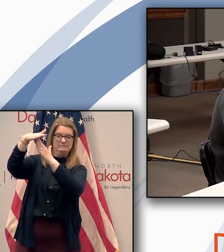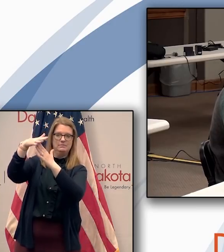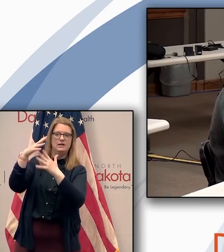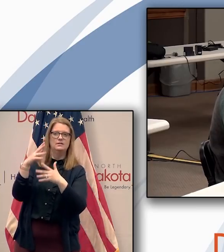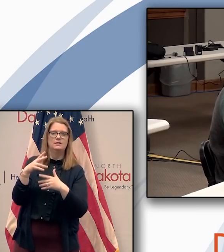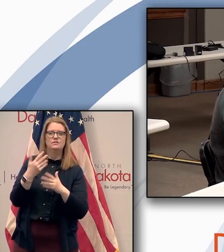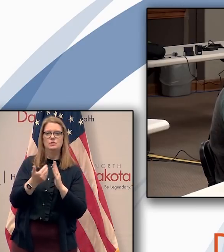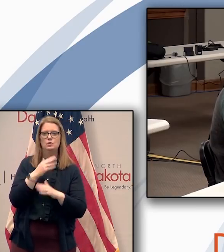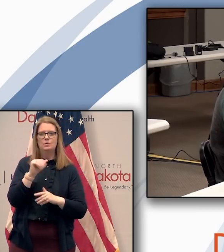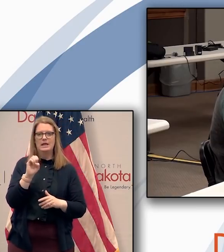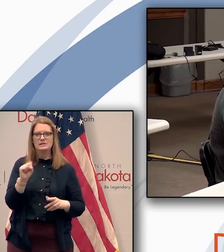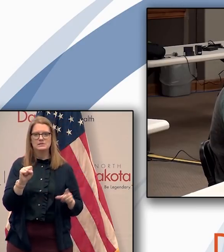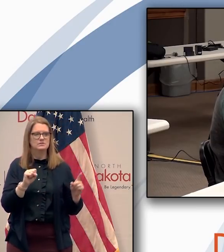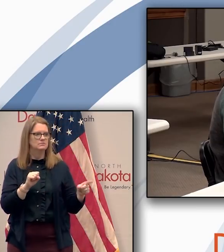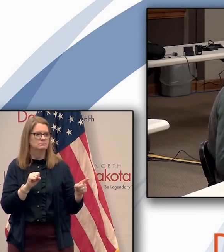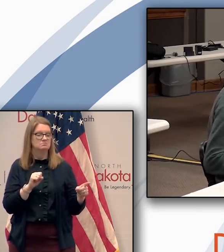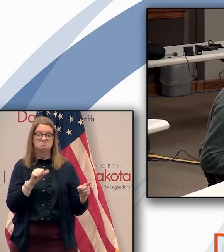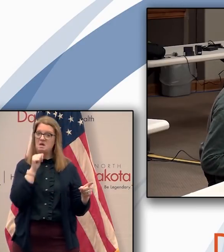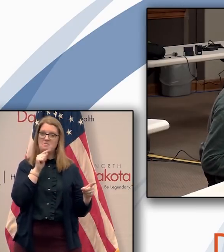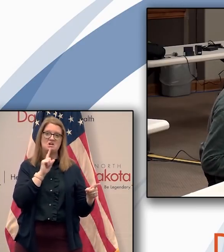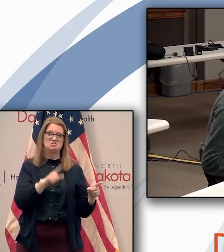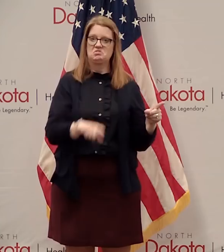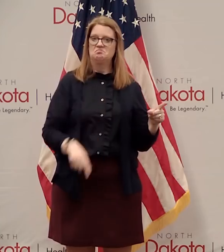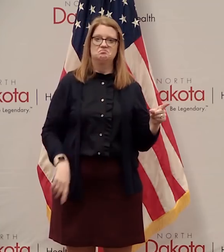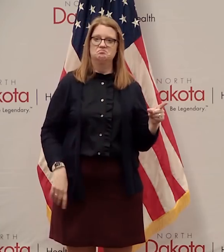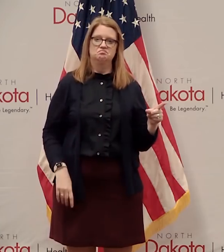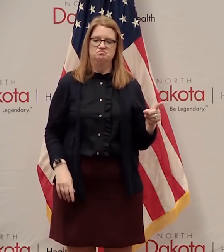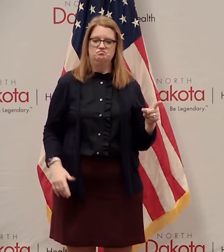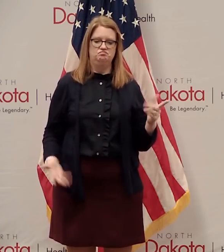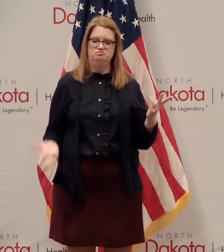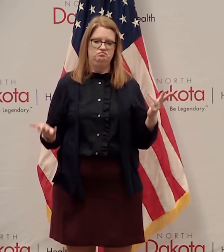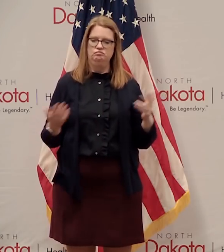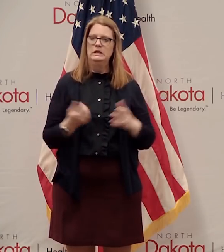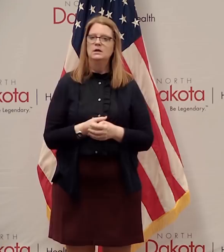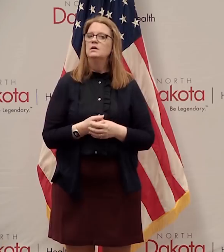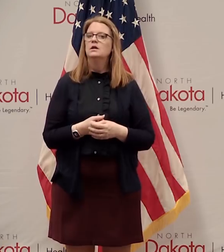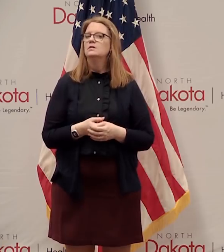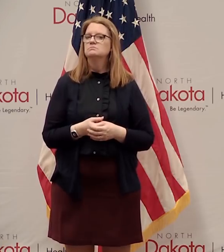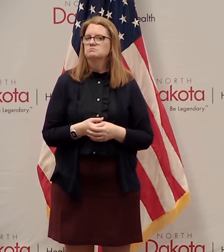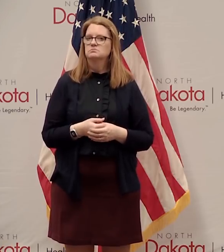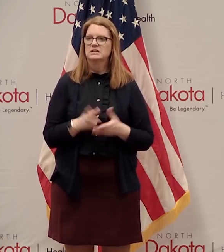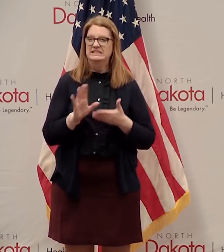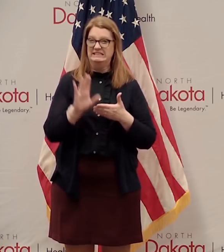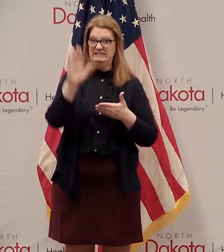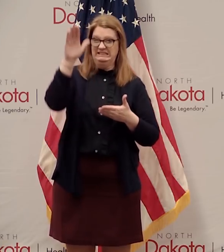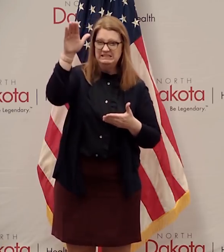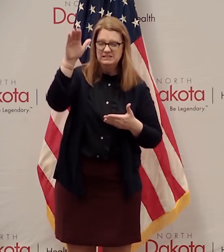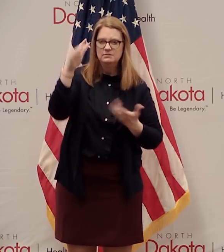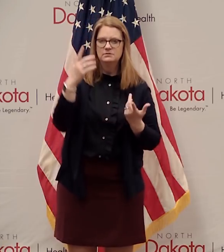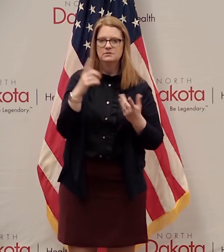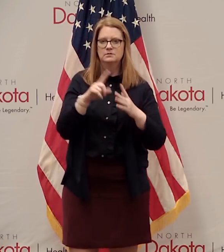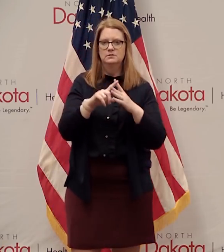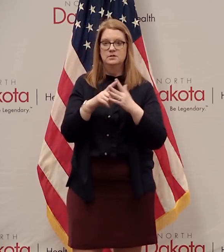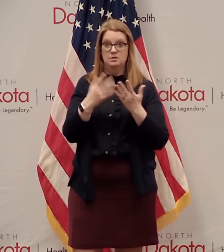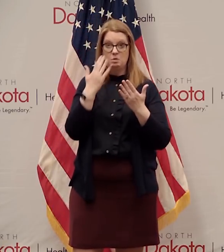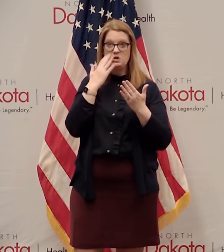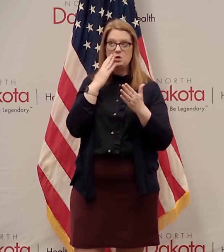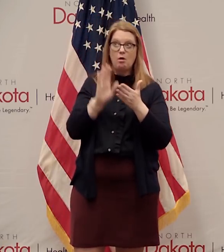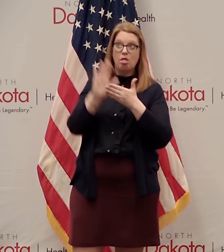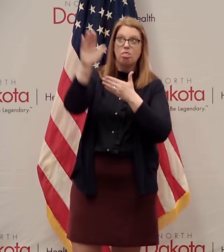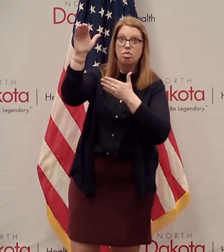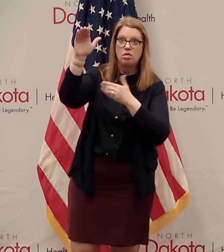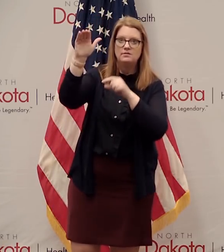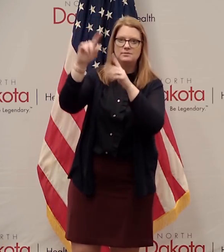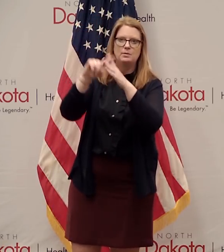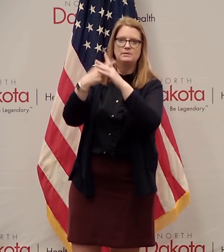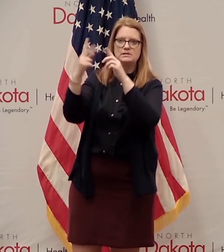cases? I'm not sure. And I think the way we'll know we're at the peak is after we start going down. I mean, that's the only way you know